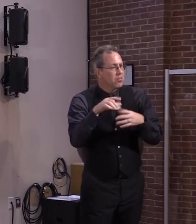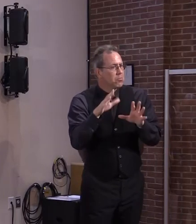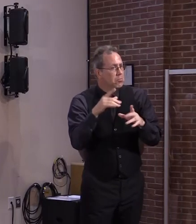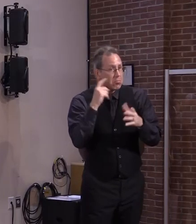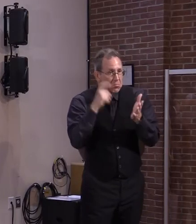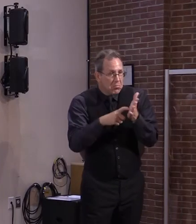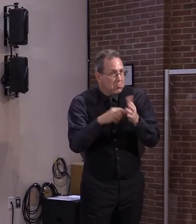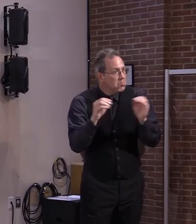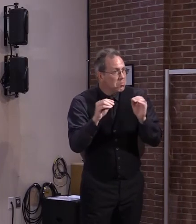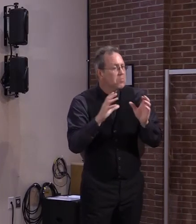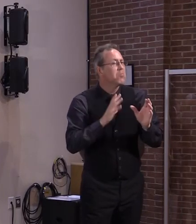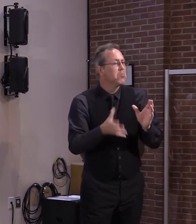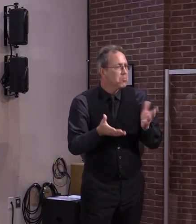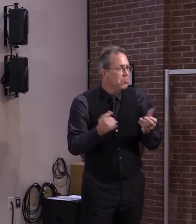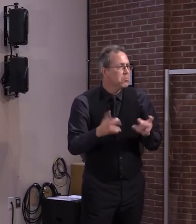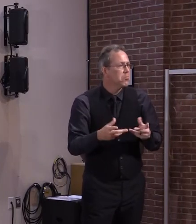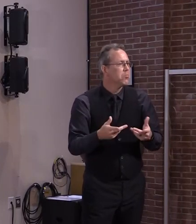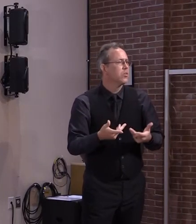are still going to pick it up.